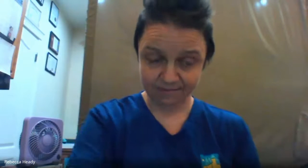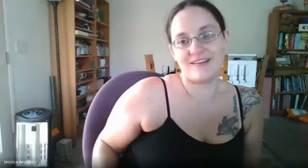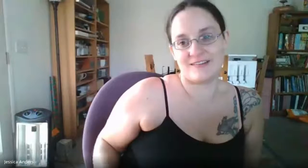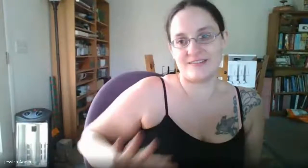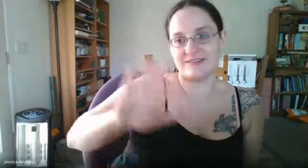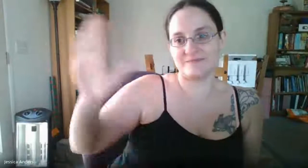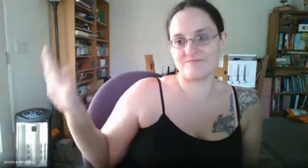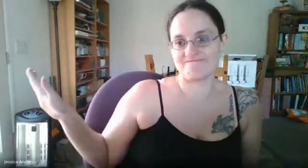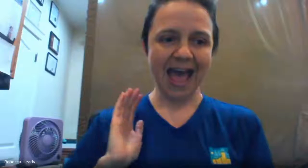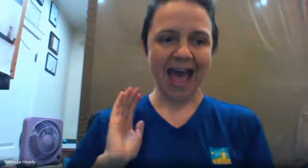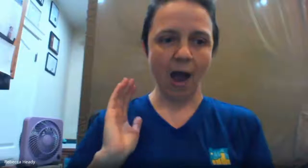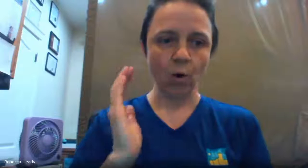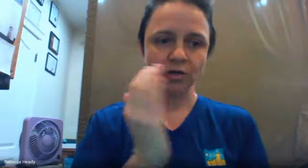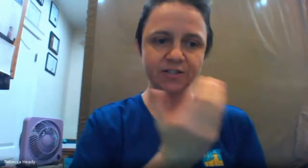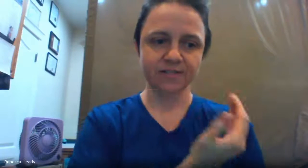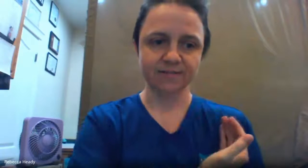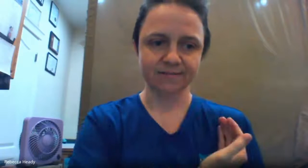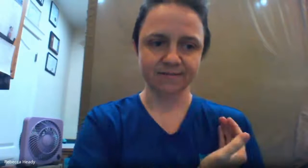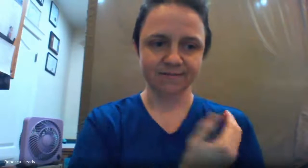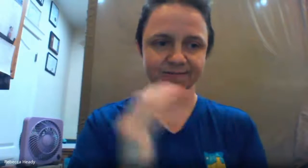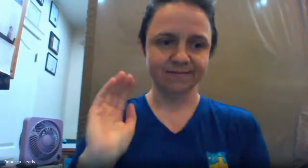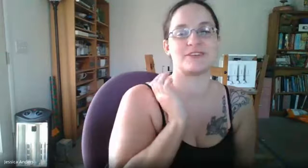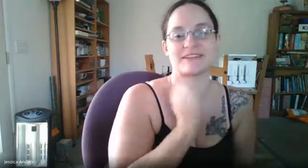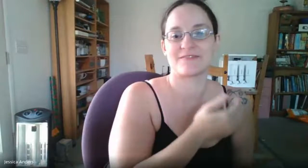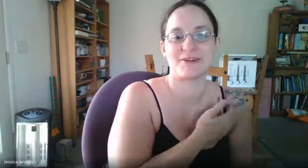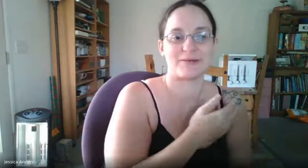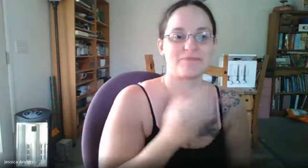right? Ours. That's what I was trying to think of. Okay.